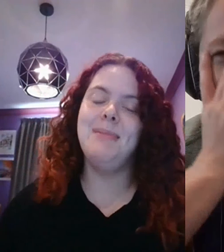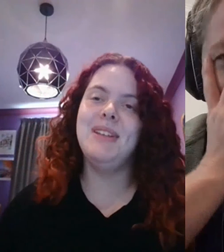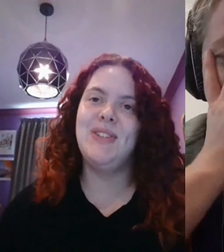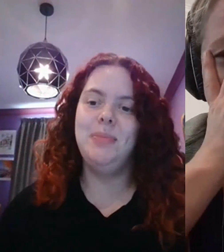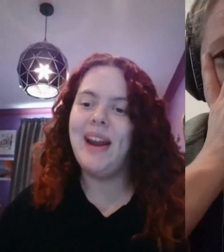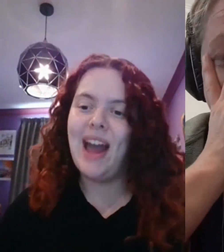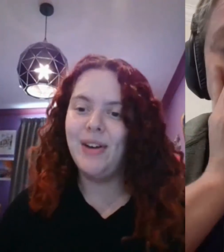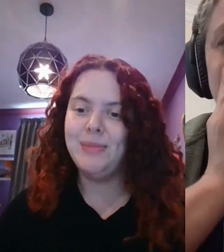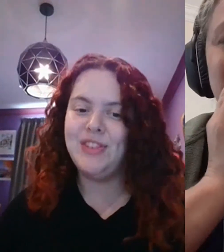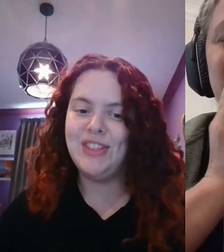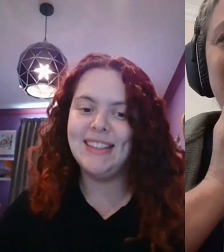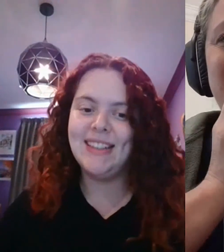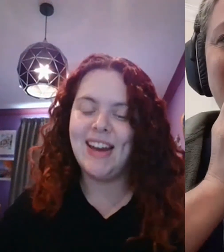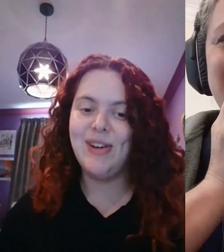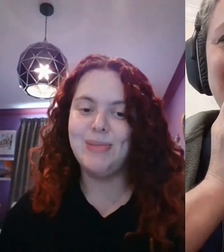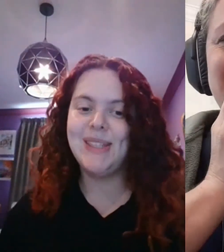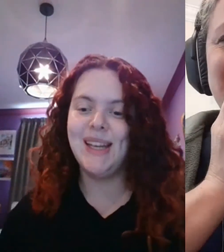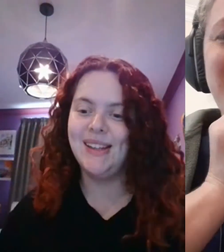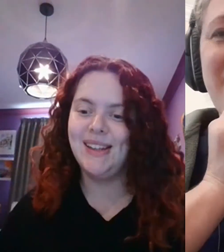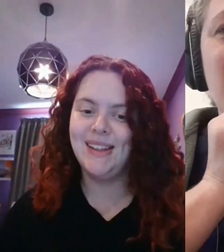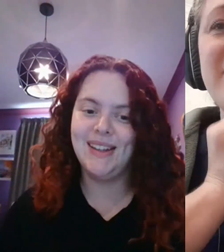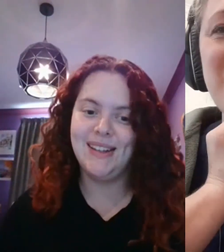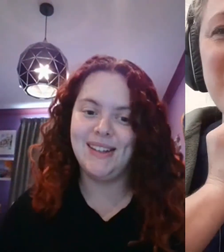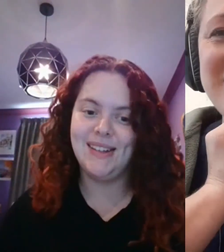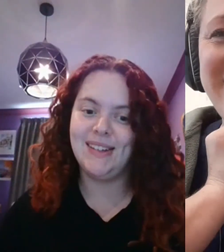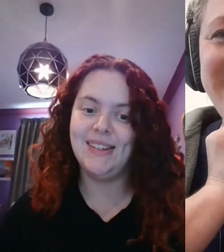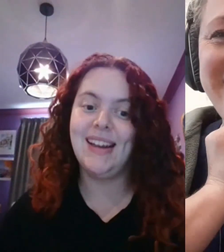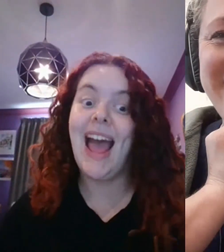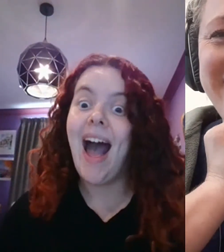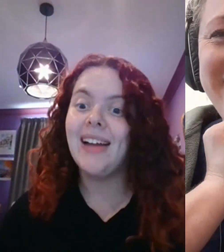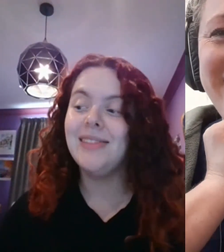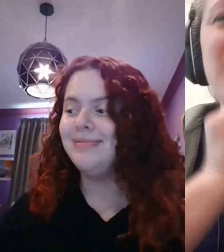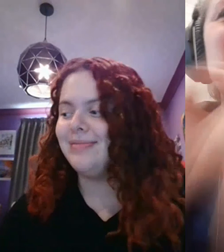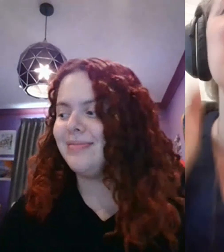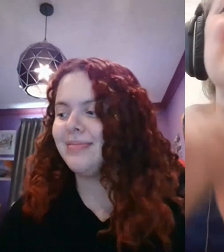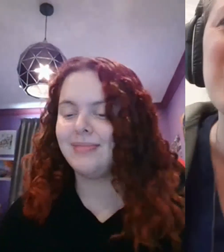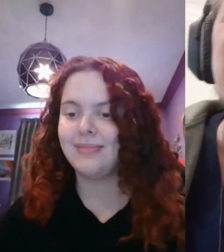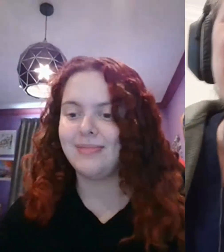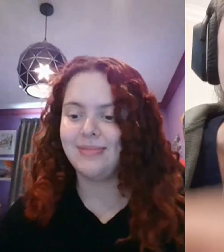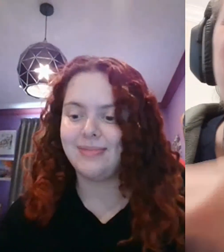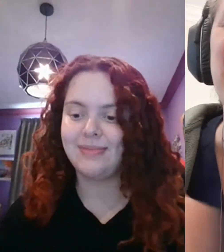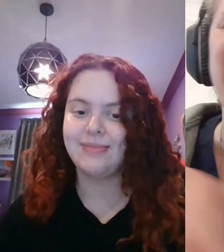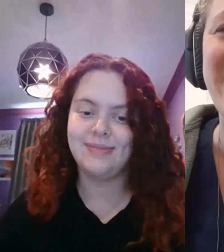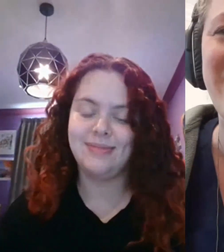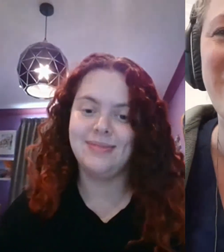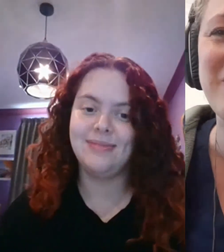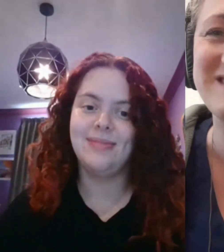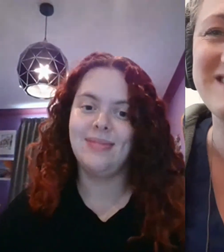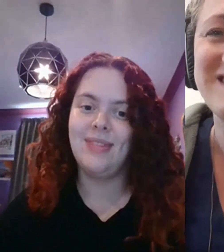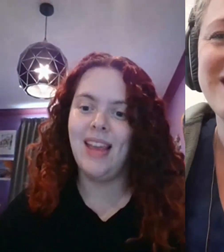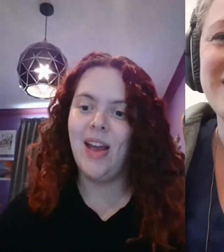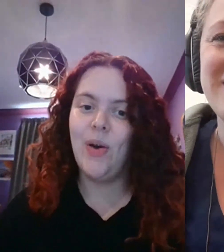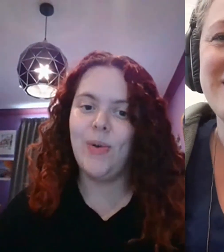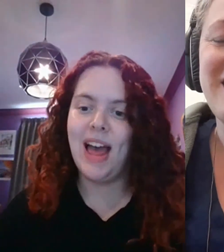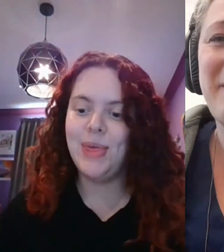the same as Zoom breakout rooms. It's just little tiny groups. I've never used that either. I've used Zoom, but not breakout